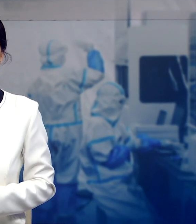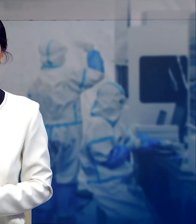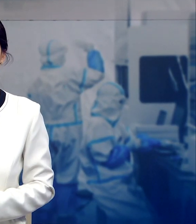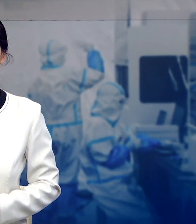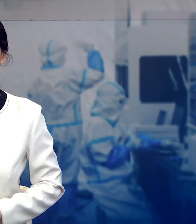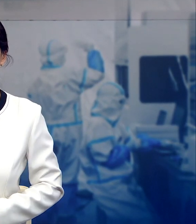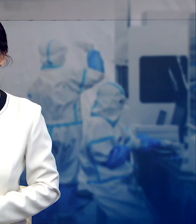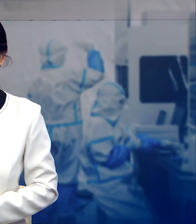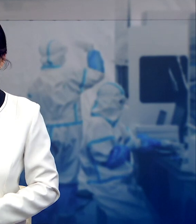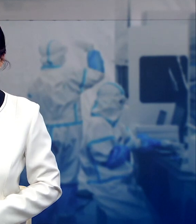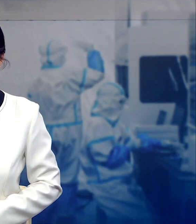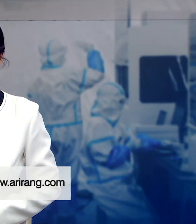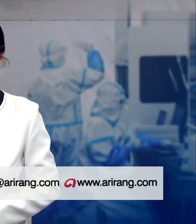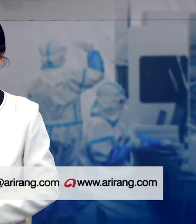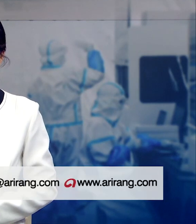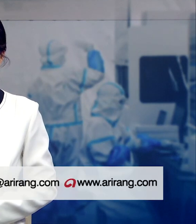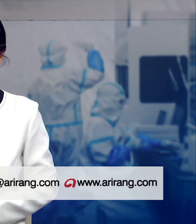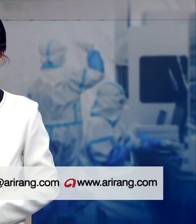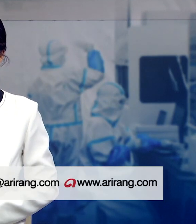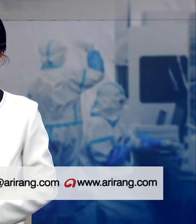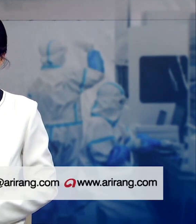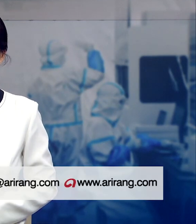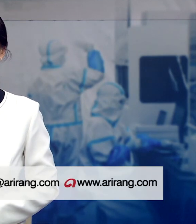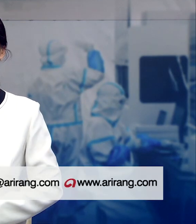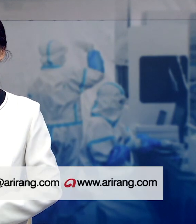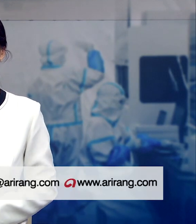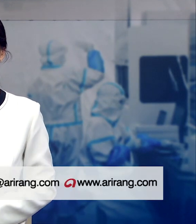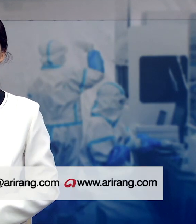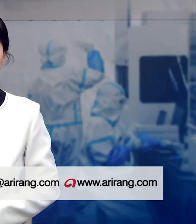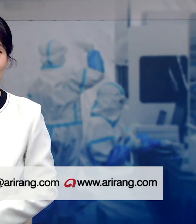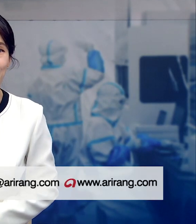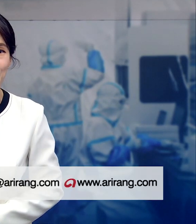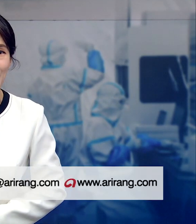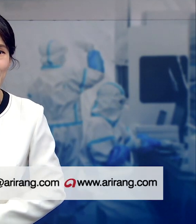vaccine is a public responsibility to ensure the health of those around us.